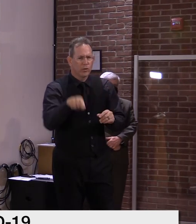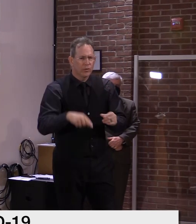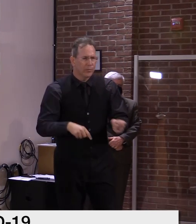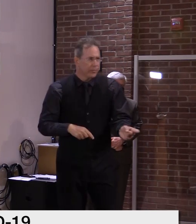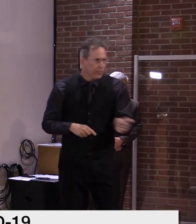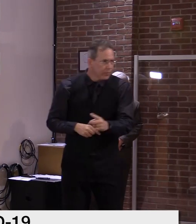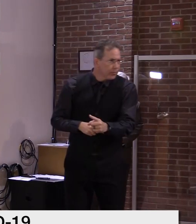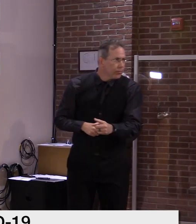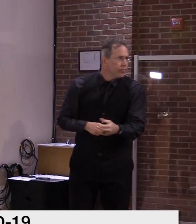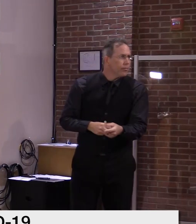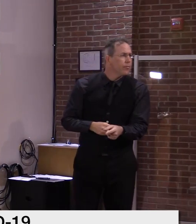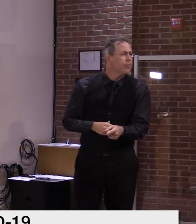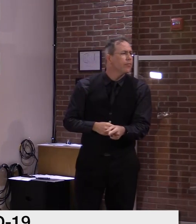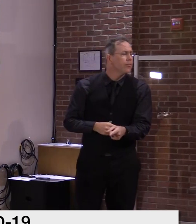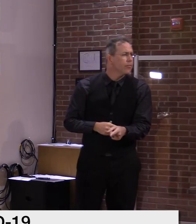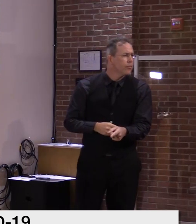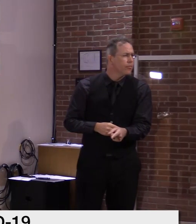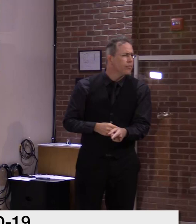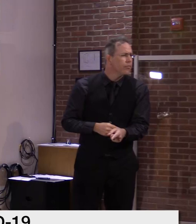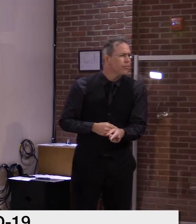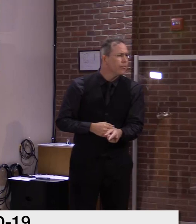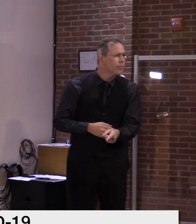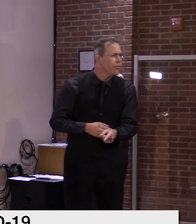roster, specifically the St. Albans Barracks,